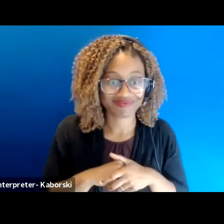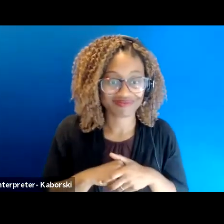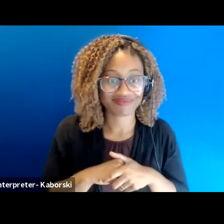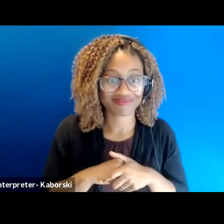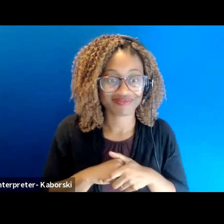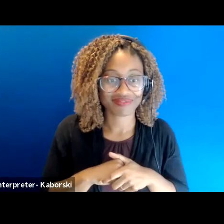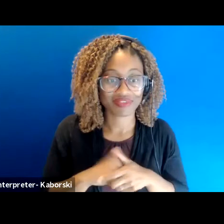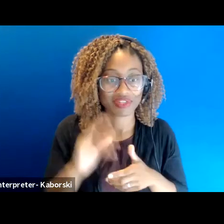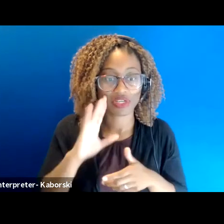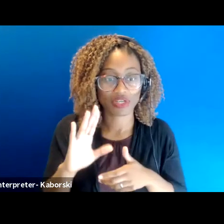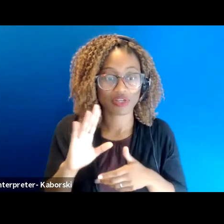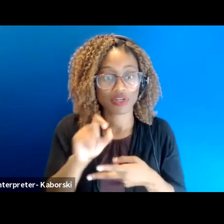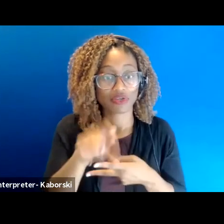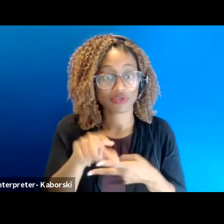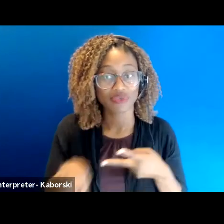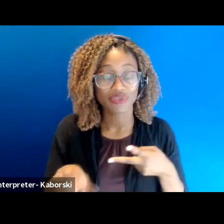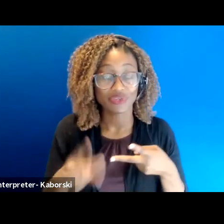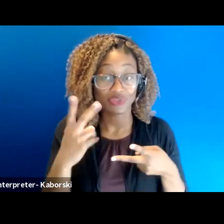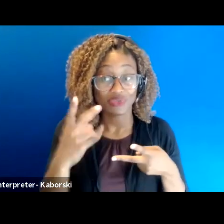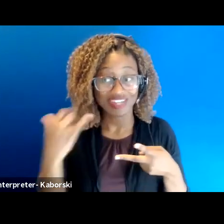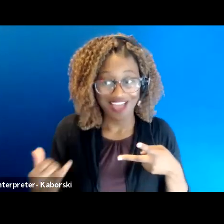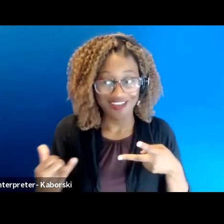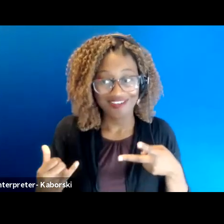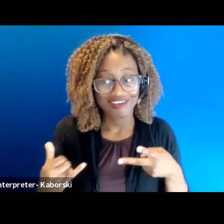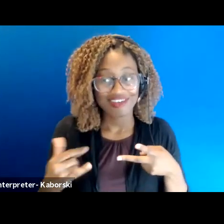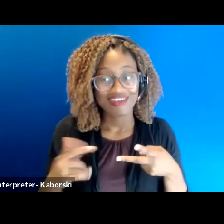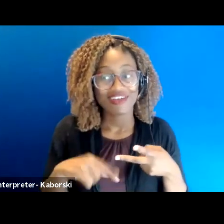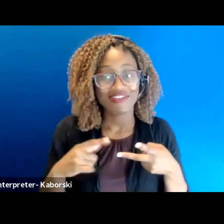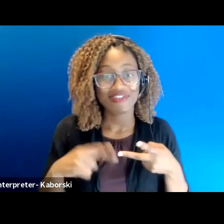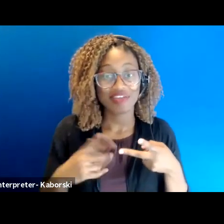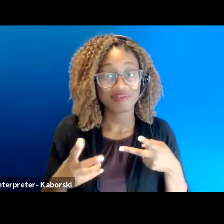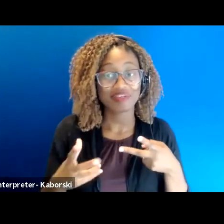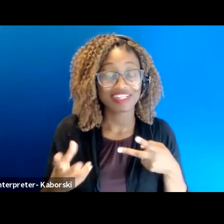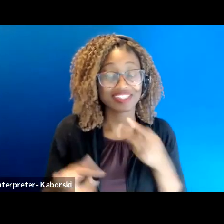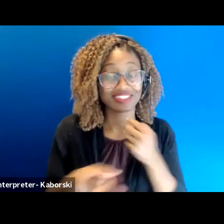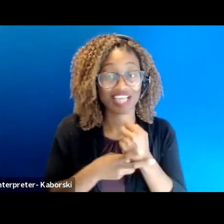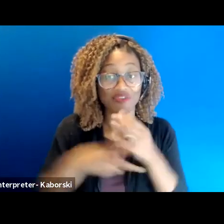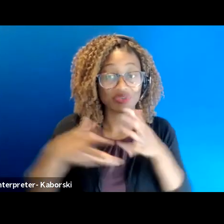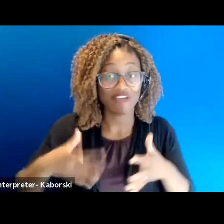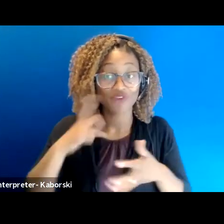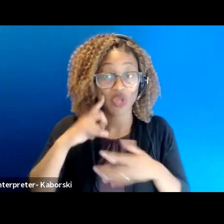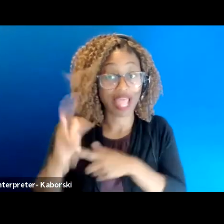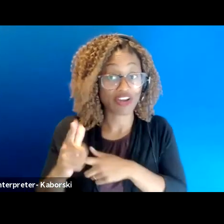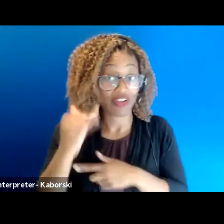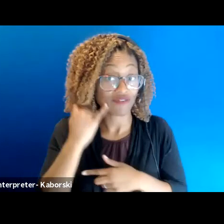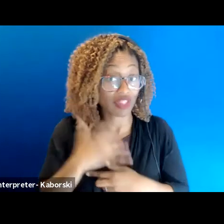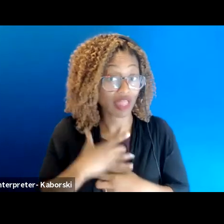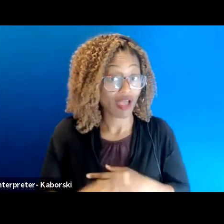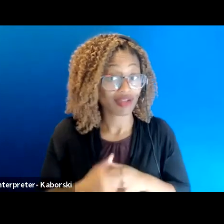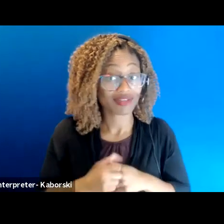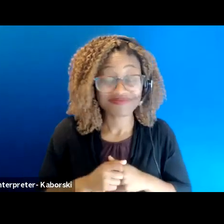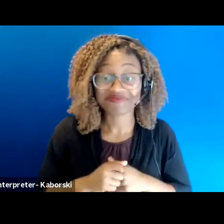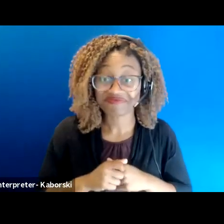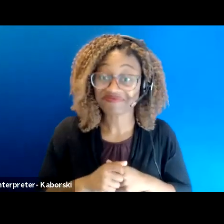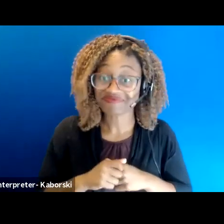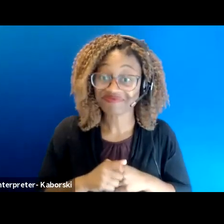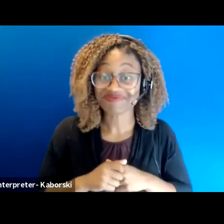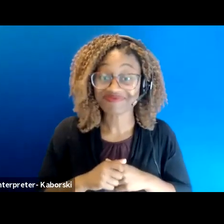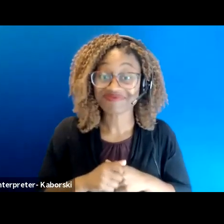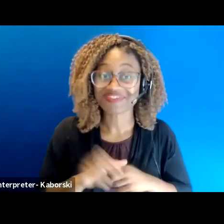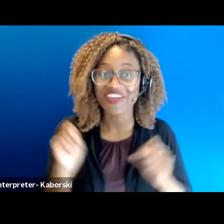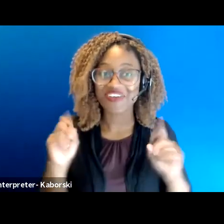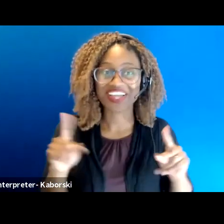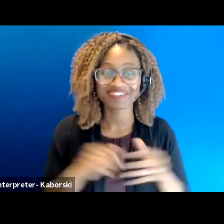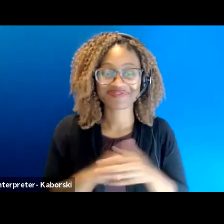is I'll do 2 now, and then we can save the rest for later, if you like. Okay. Sure.